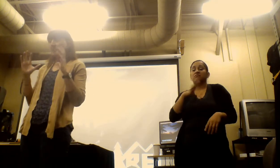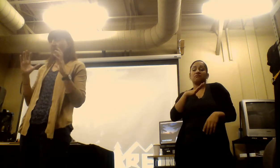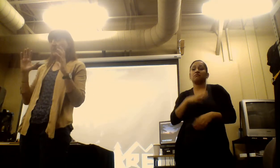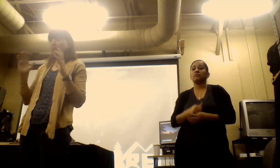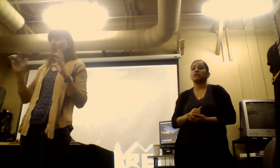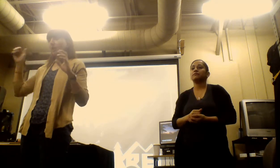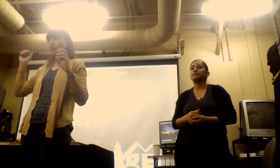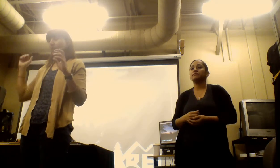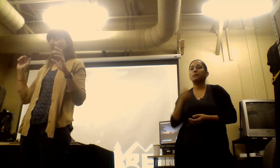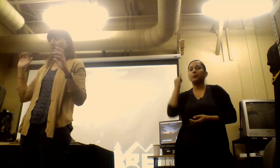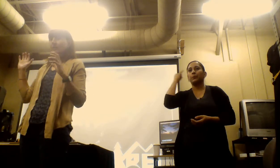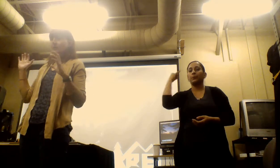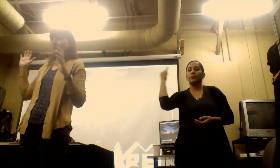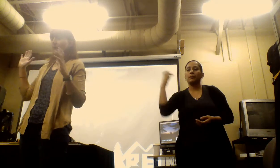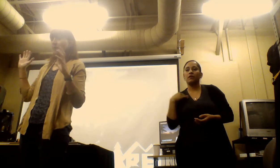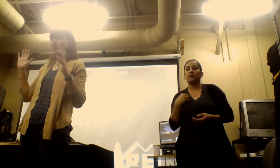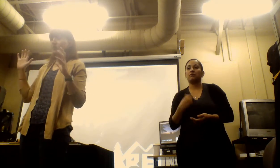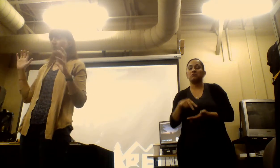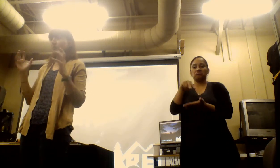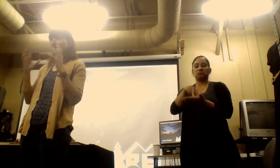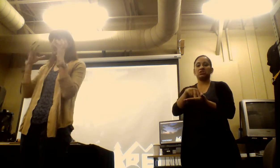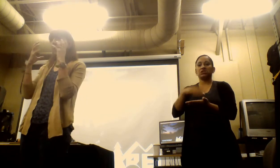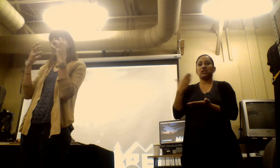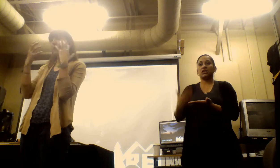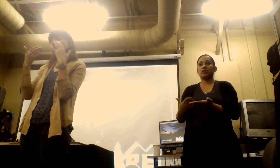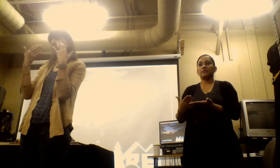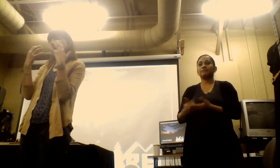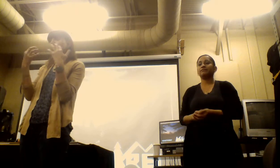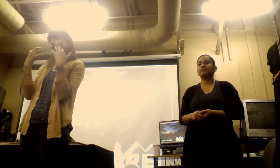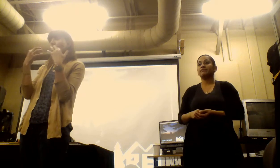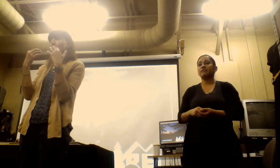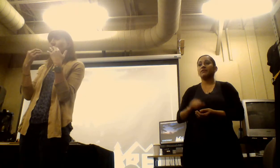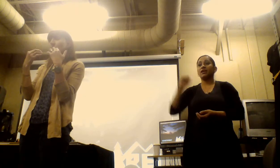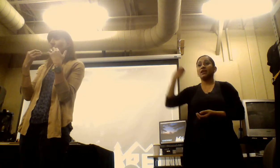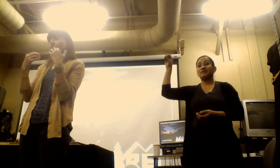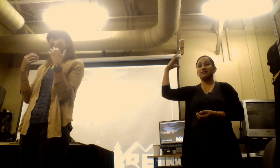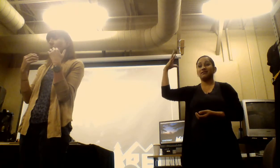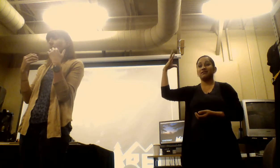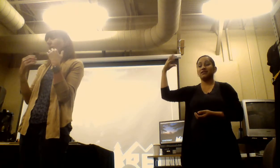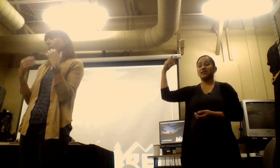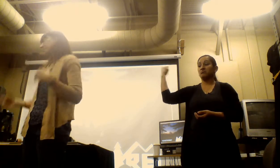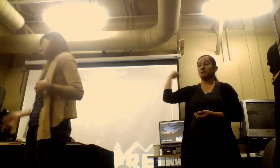I'm standing here and the sun is behind me or something, so I'm dark.